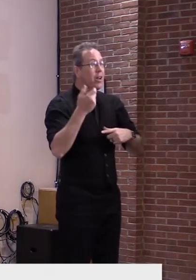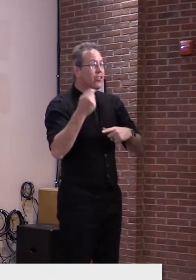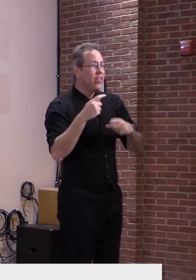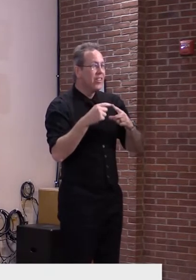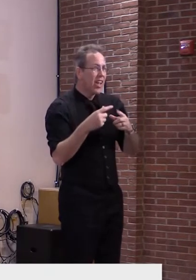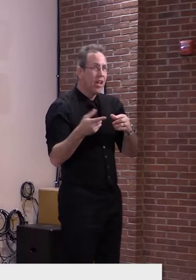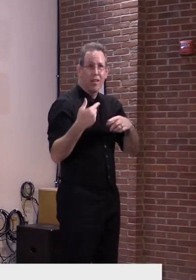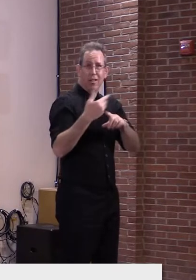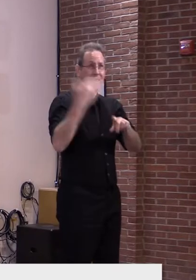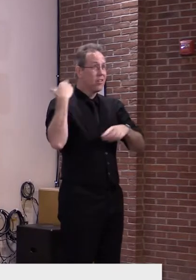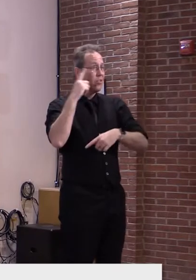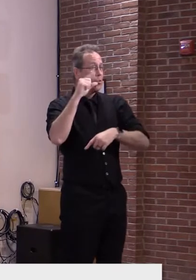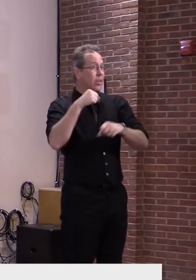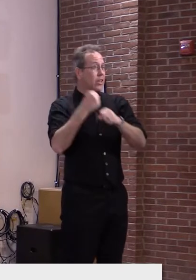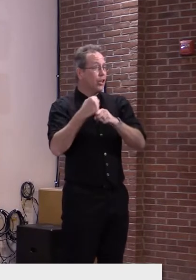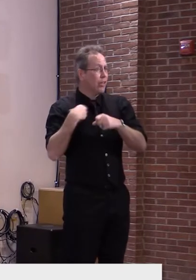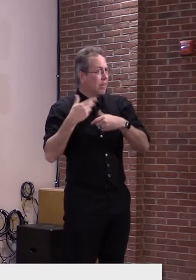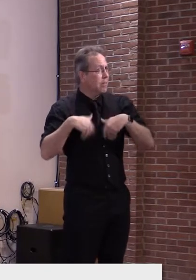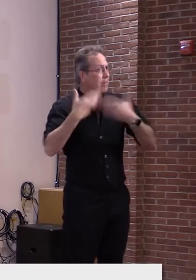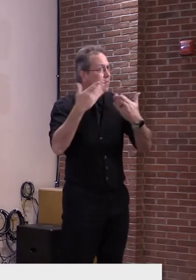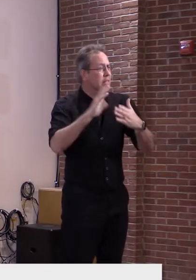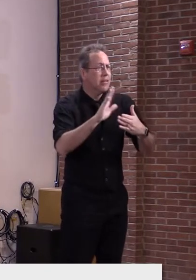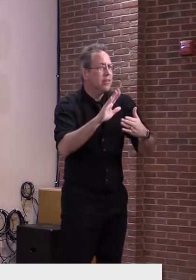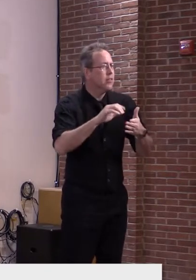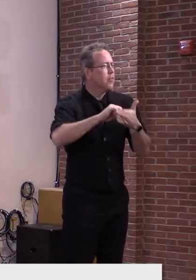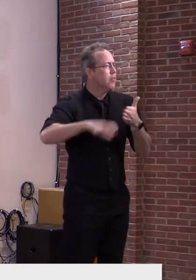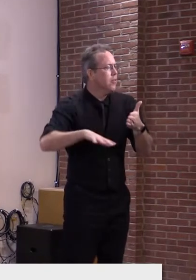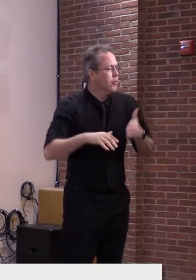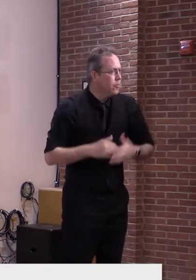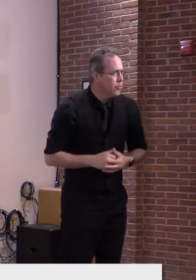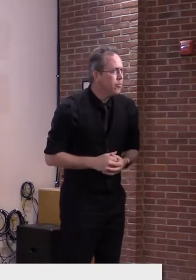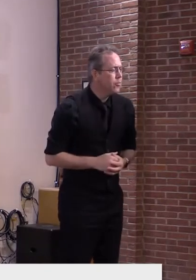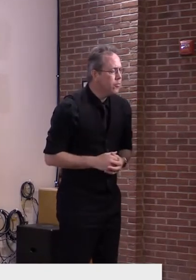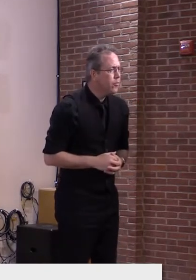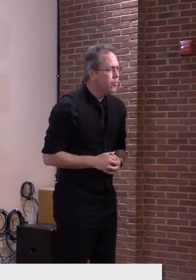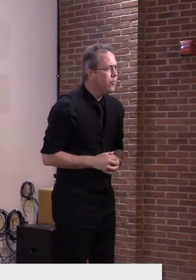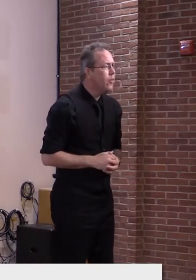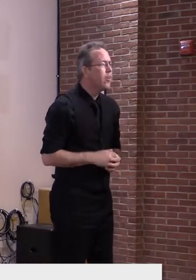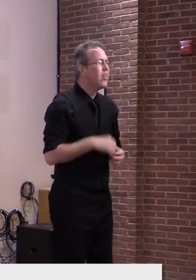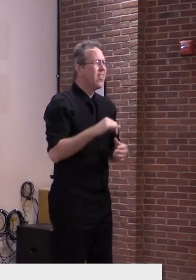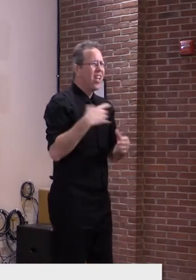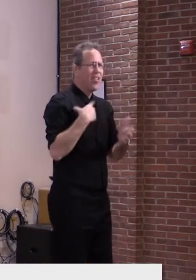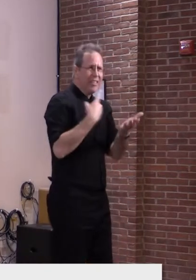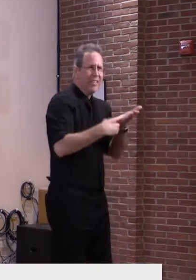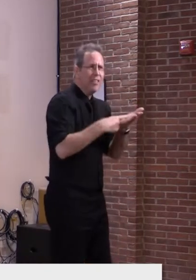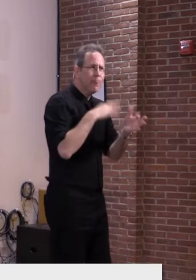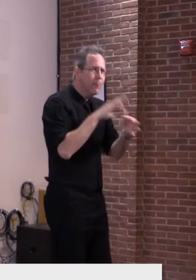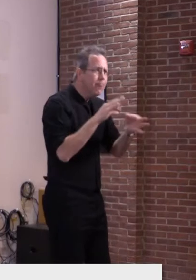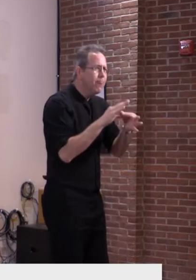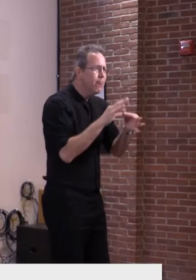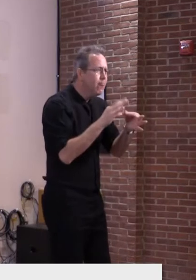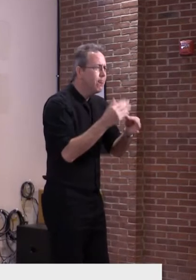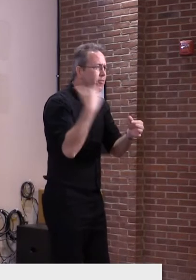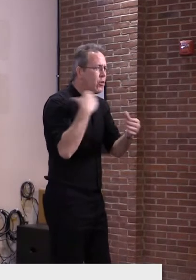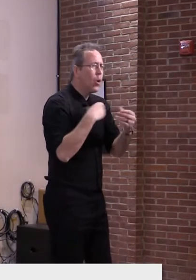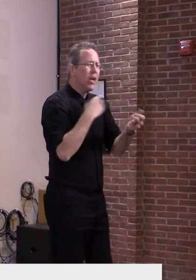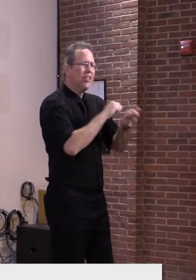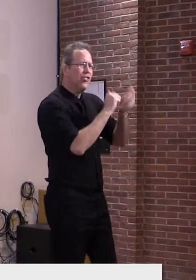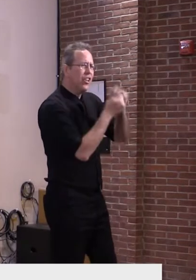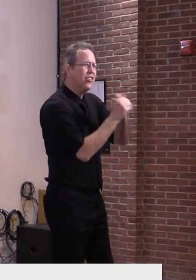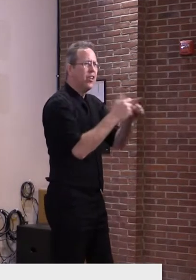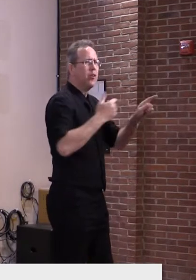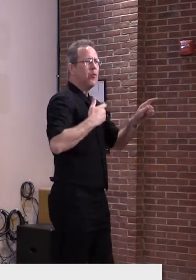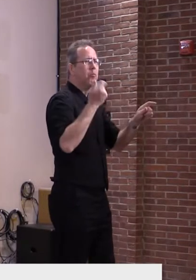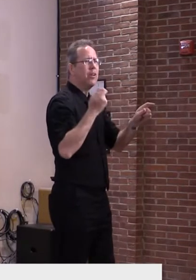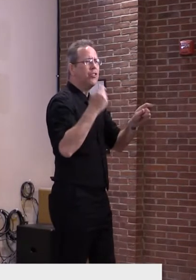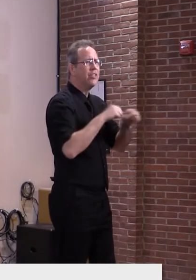before I took office combined. I've talked about the need for true structural reform to right the ship, because